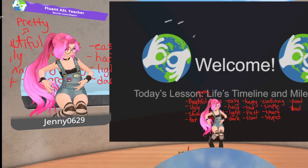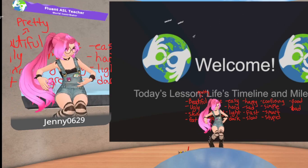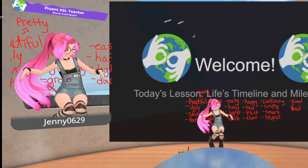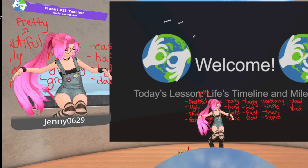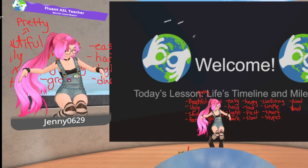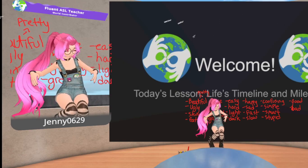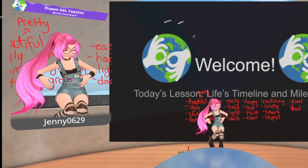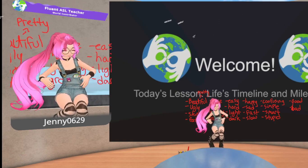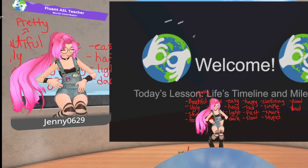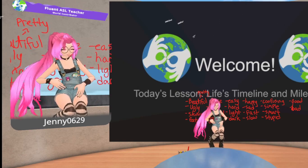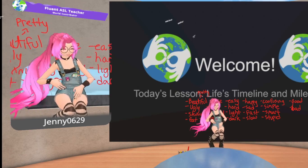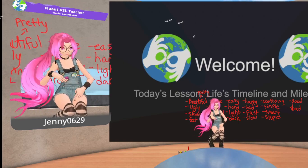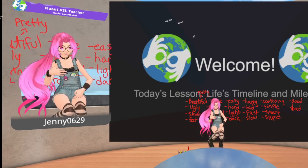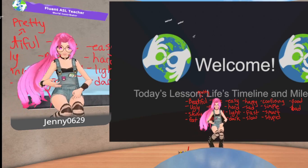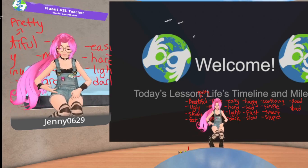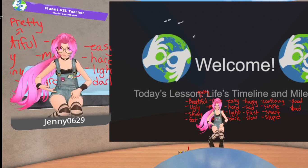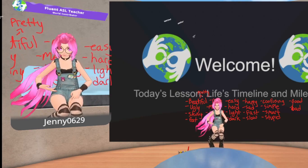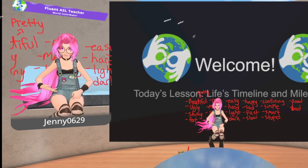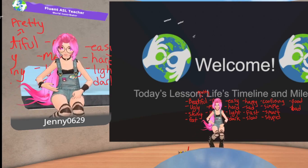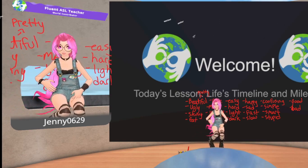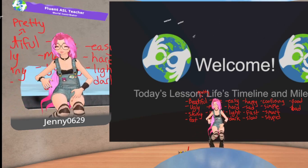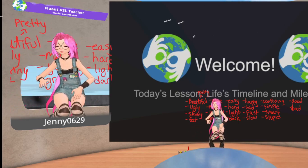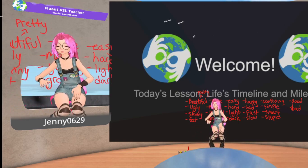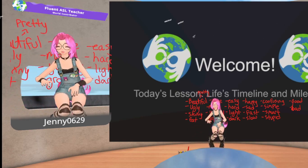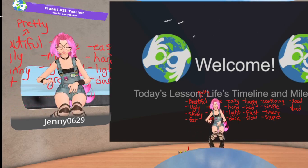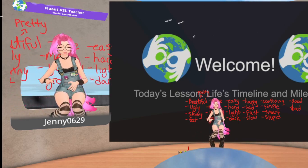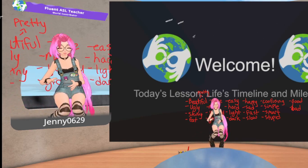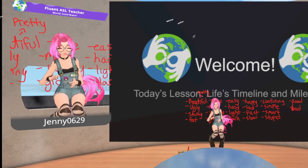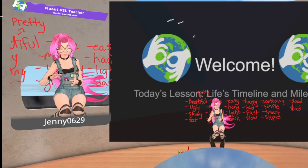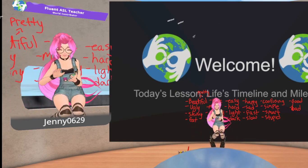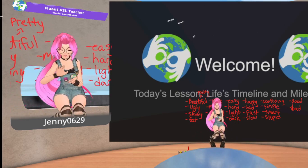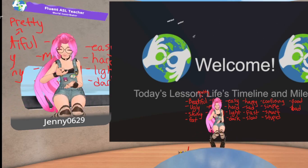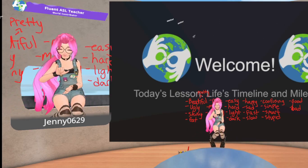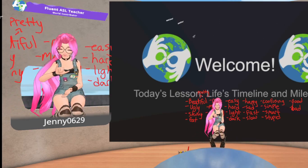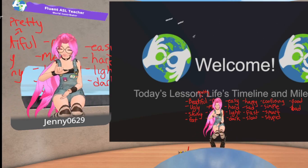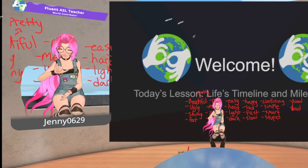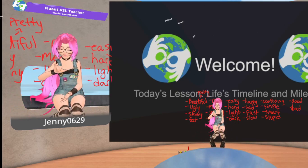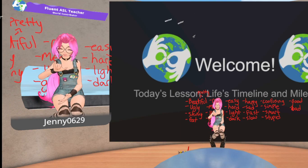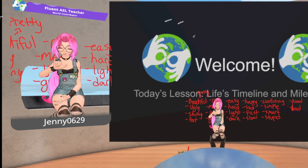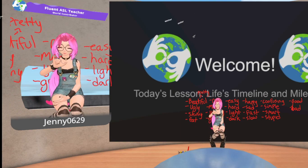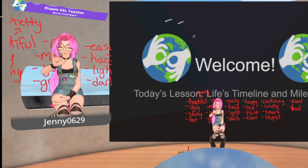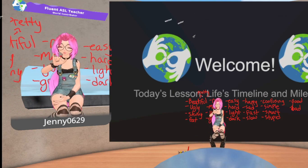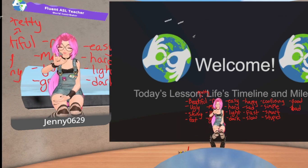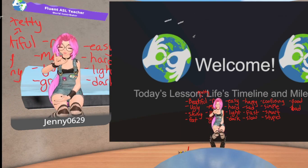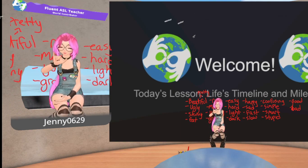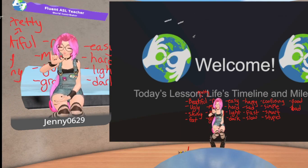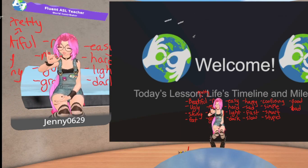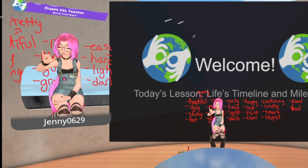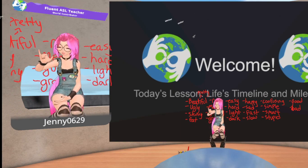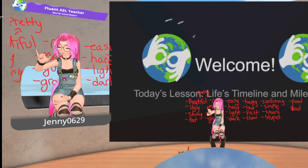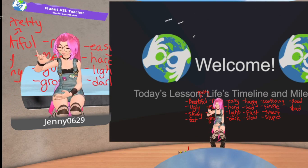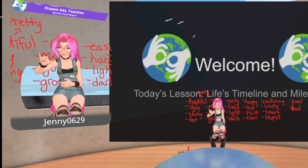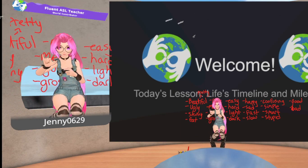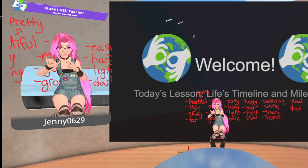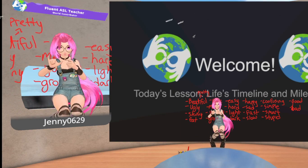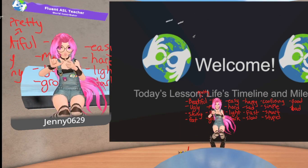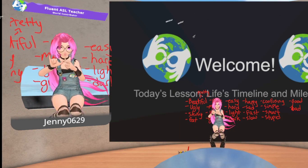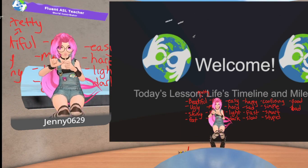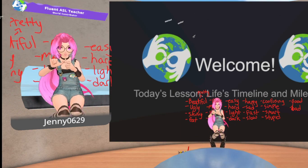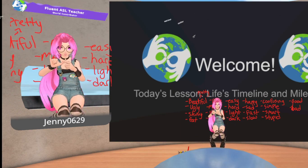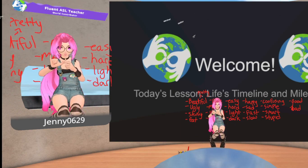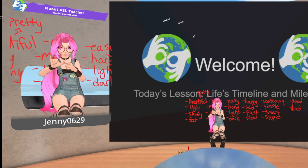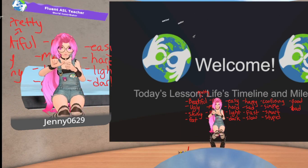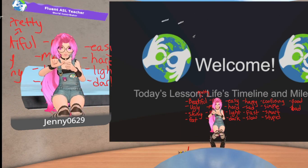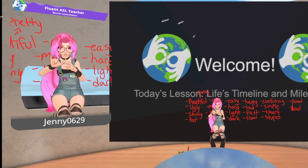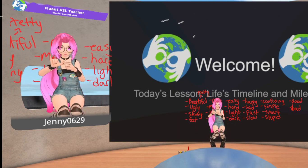Okay, so side, not front. Okay, and then there's another sign where you have a Y hand, and imagine